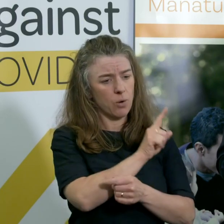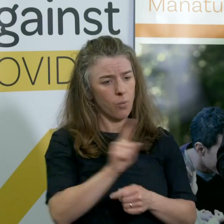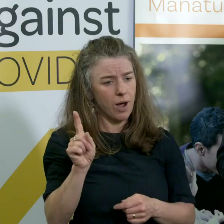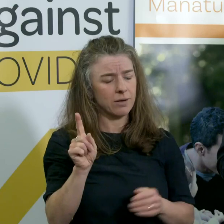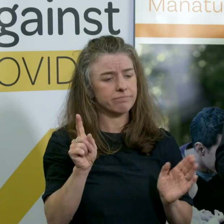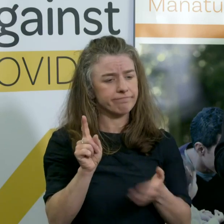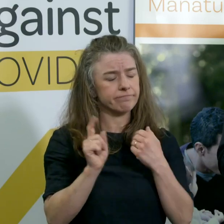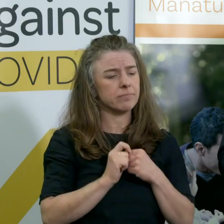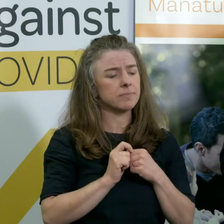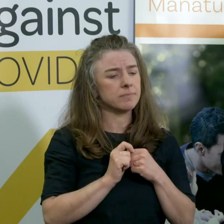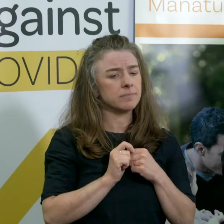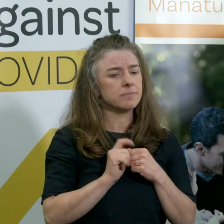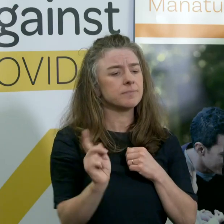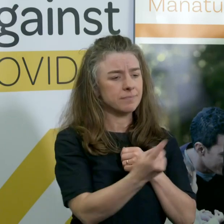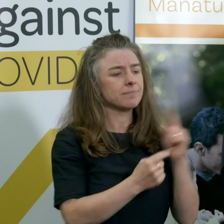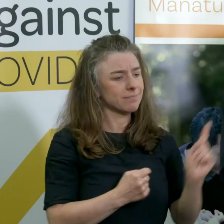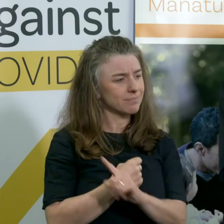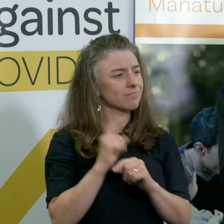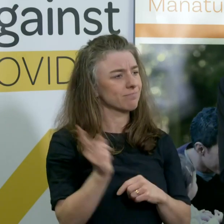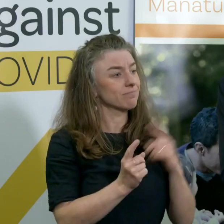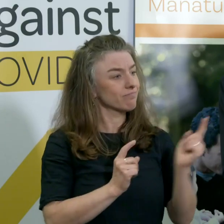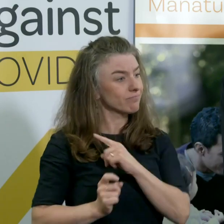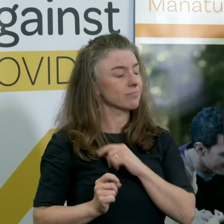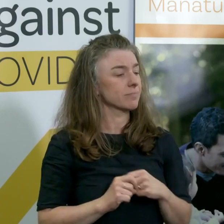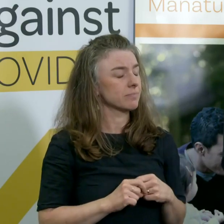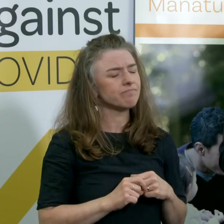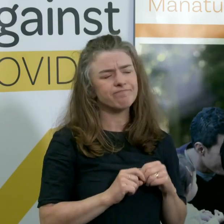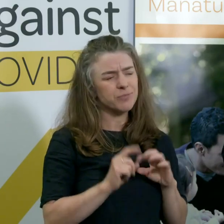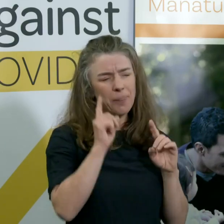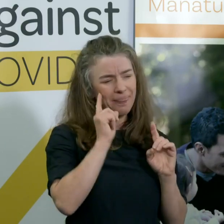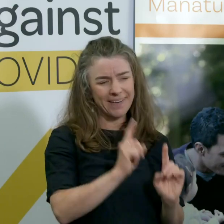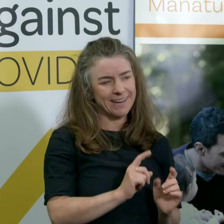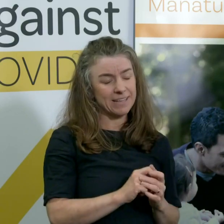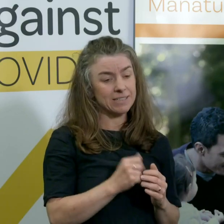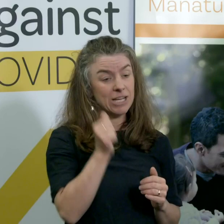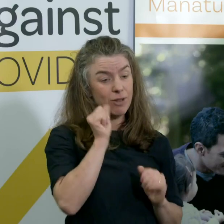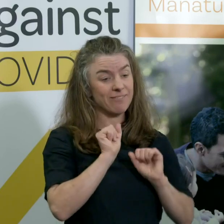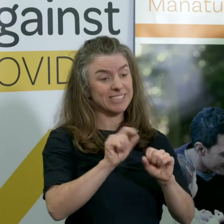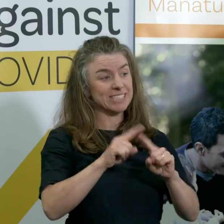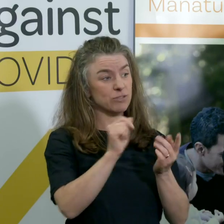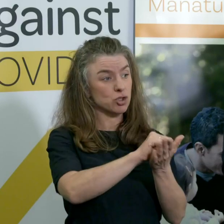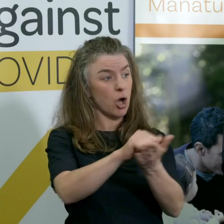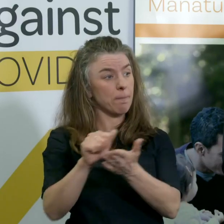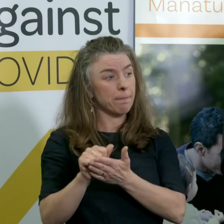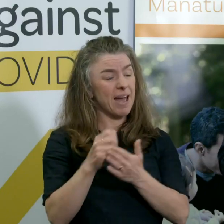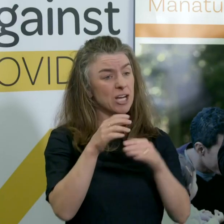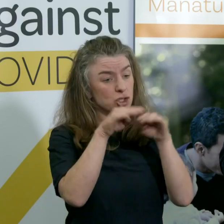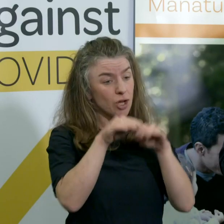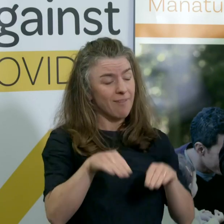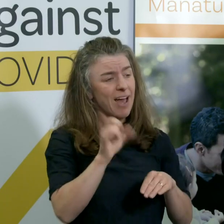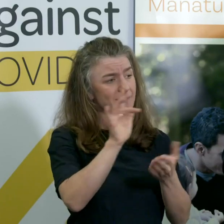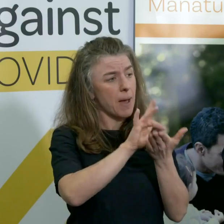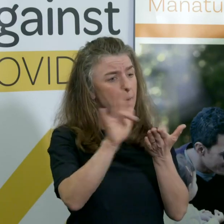normally. I've been through a number of stores yesterday, and there were some gaps in the shelf, but nothing.